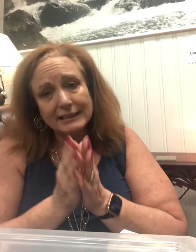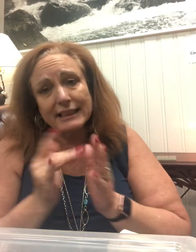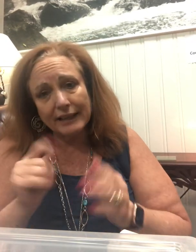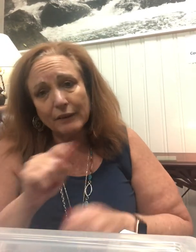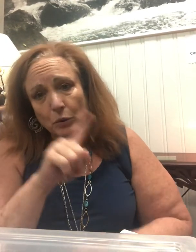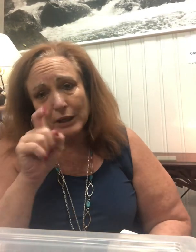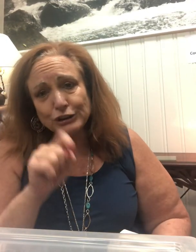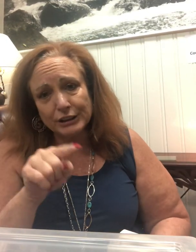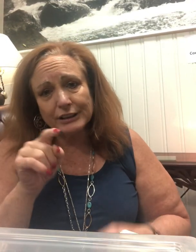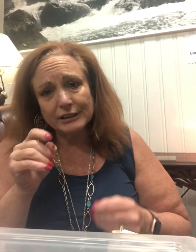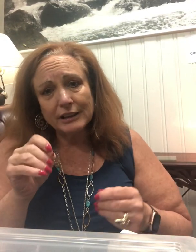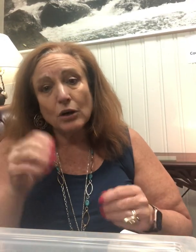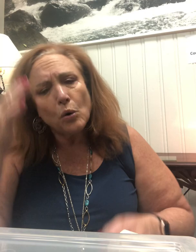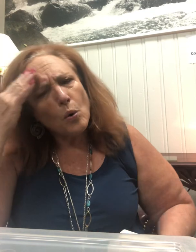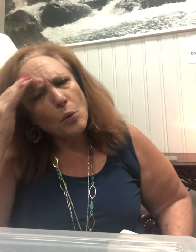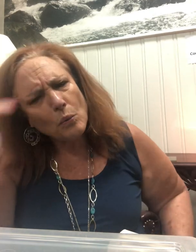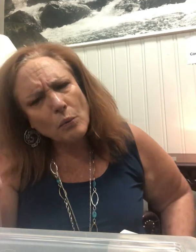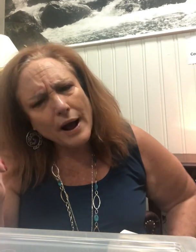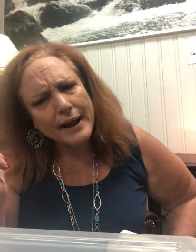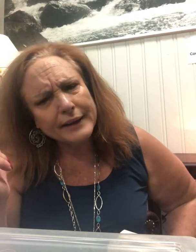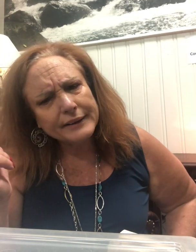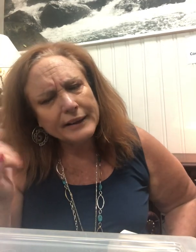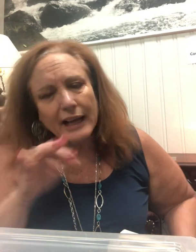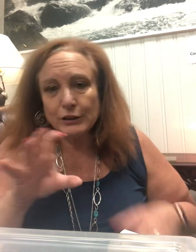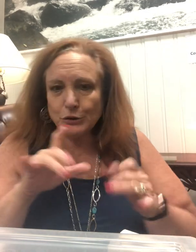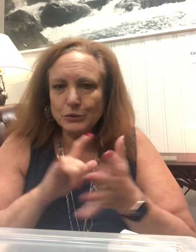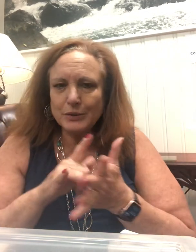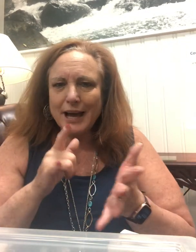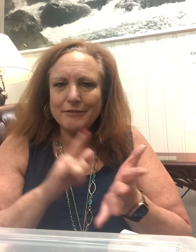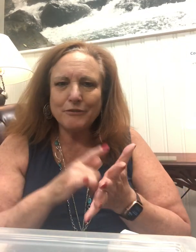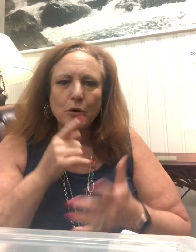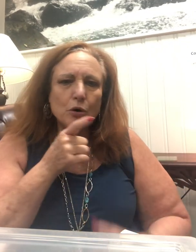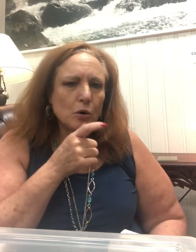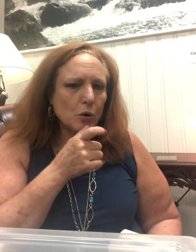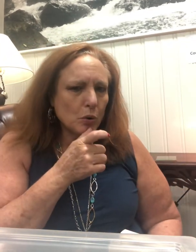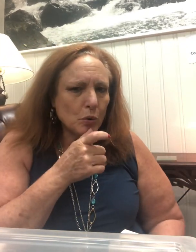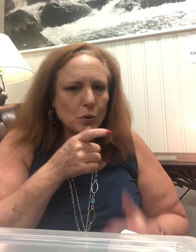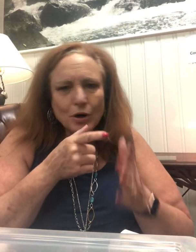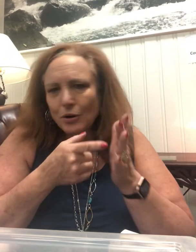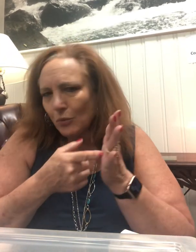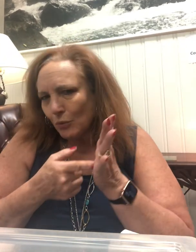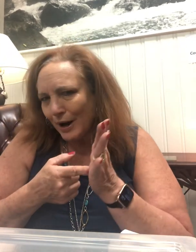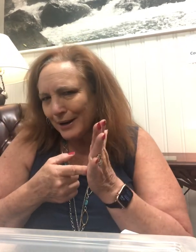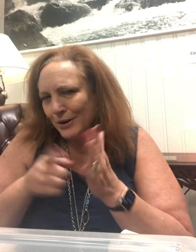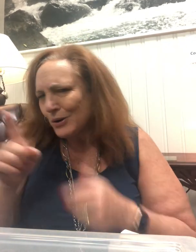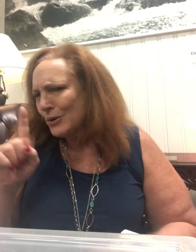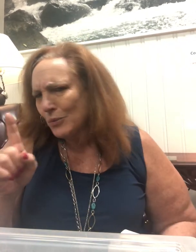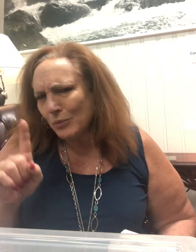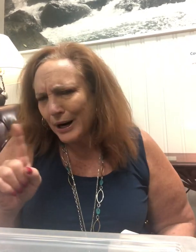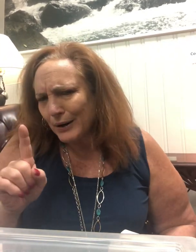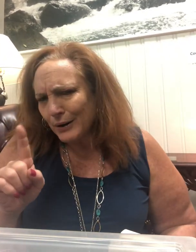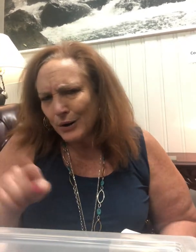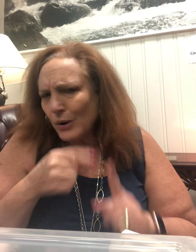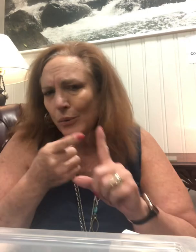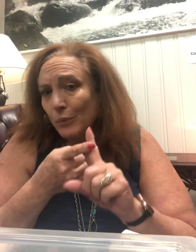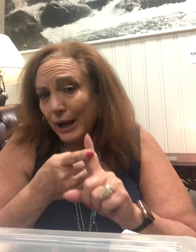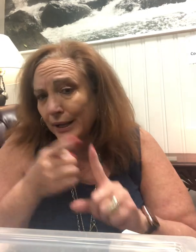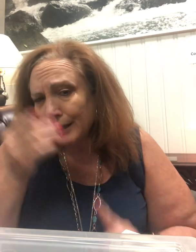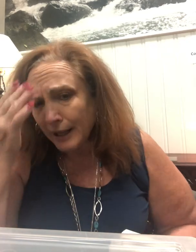asking the question, why? And you do that for who, what, where, when,